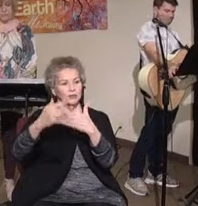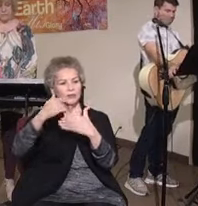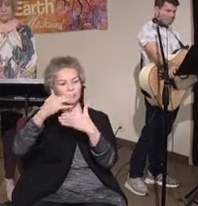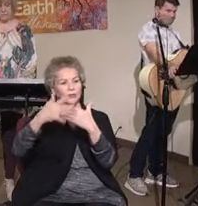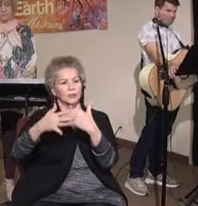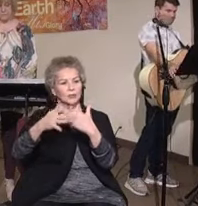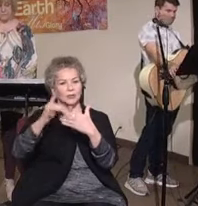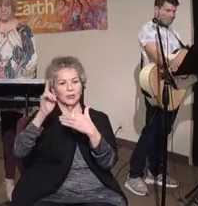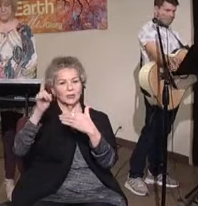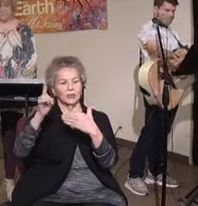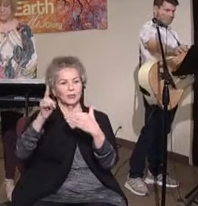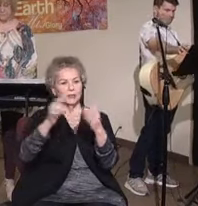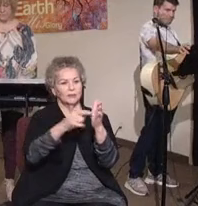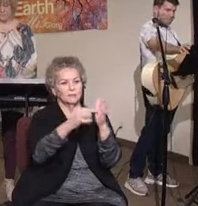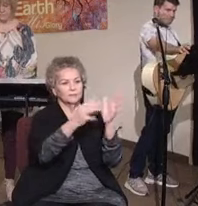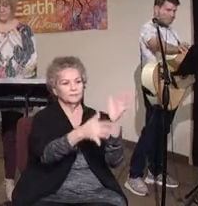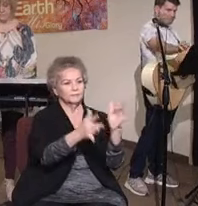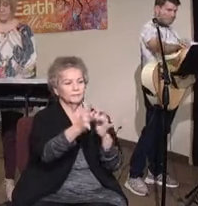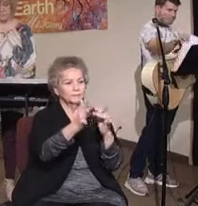shed